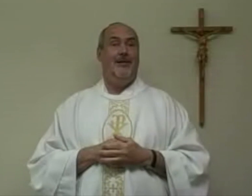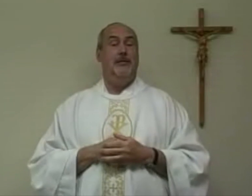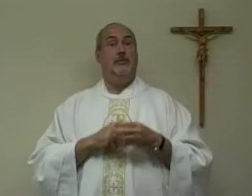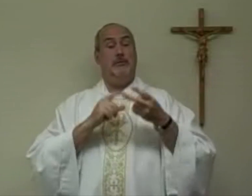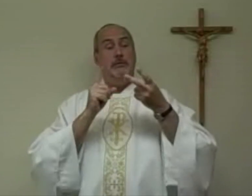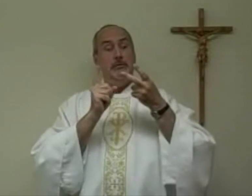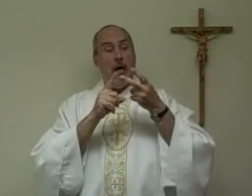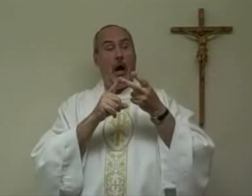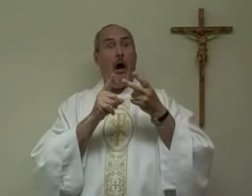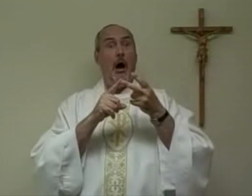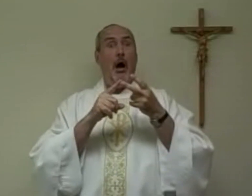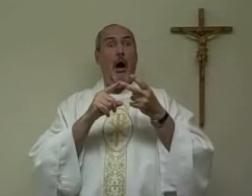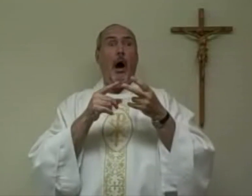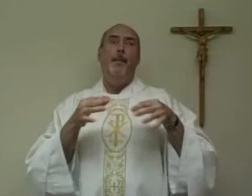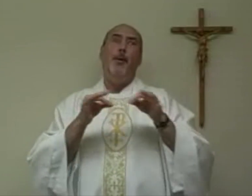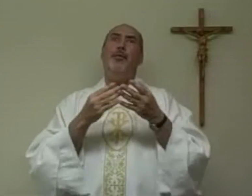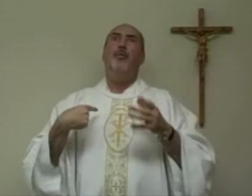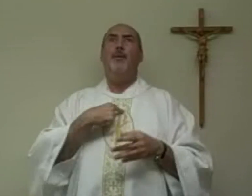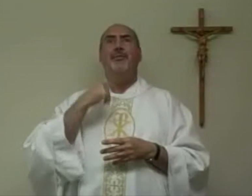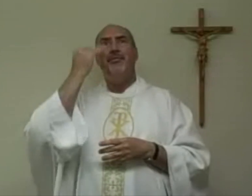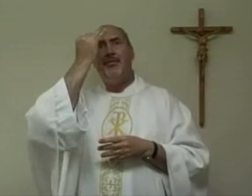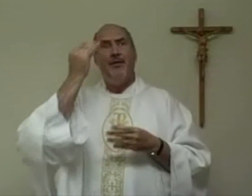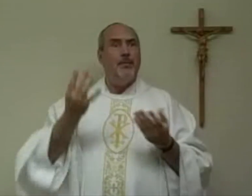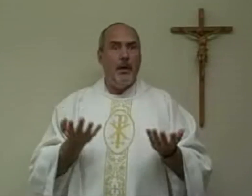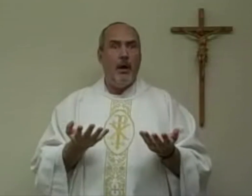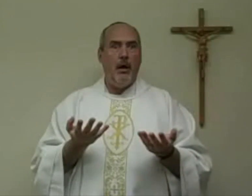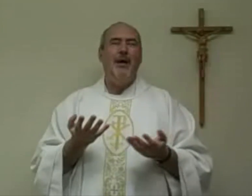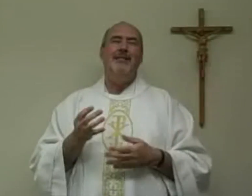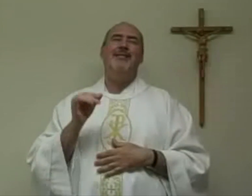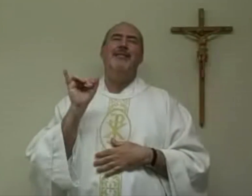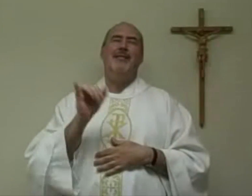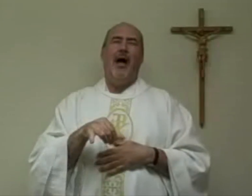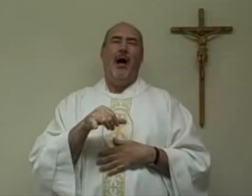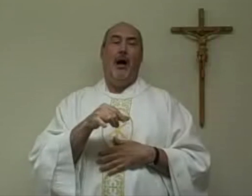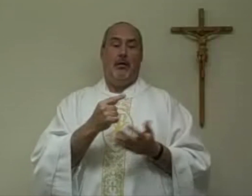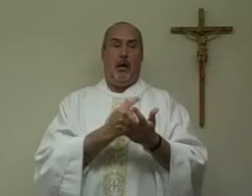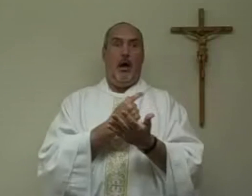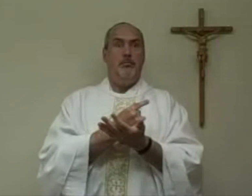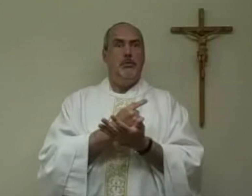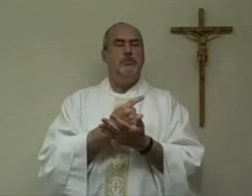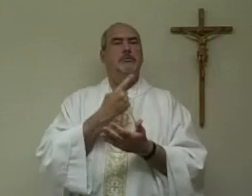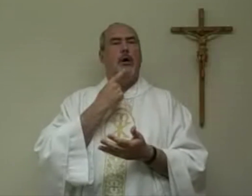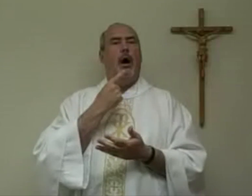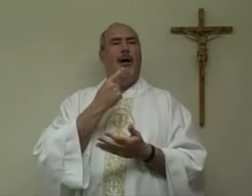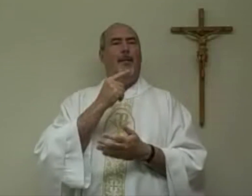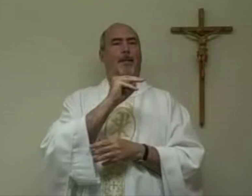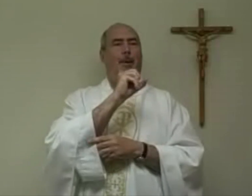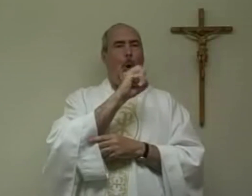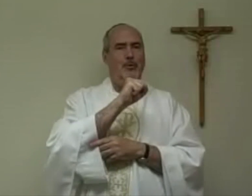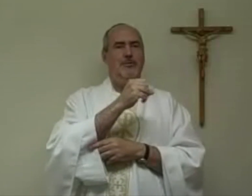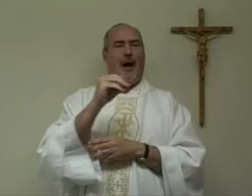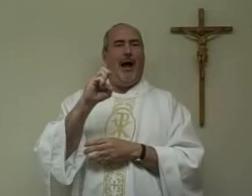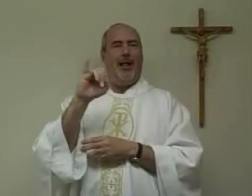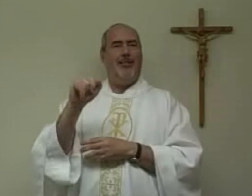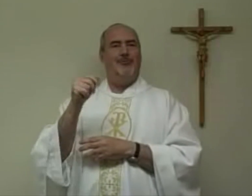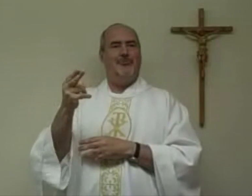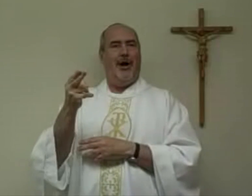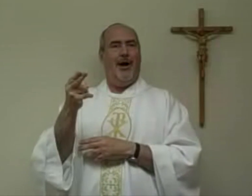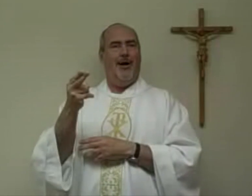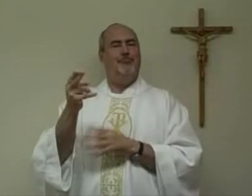their loved one's transfiguration? Well, the other thing that makes us think about is that the gospel